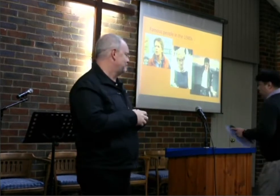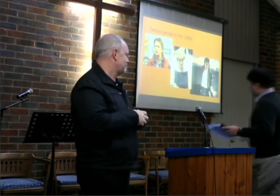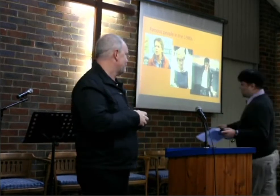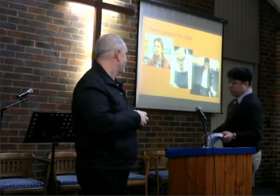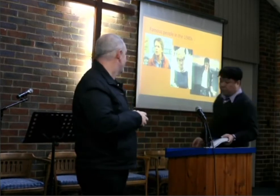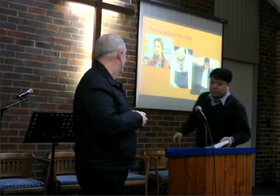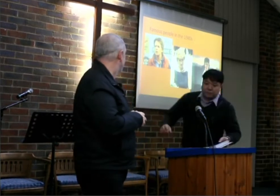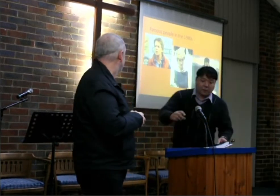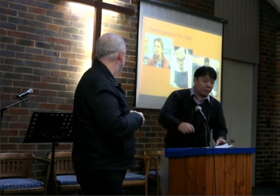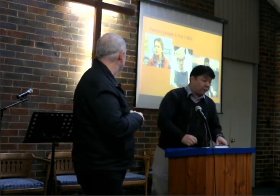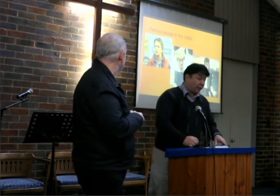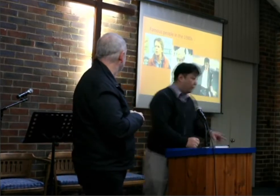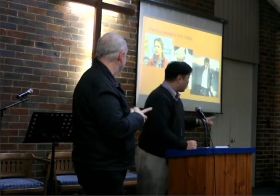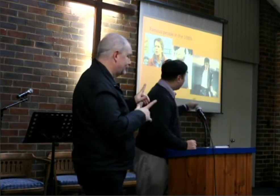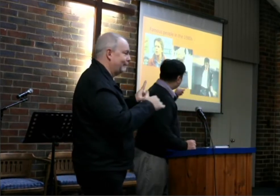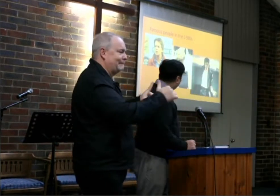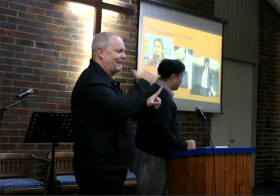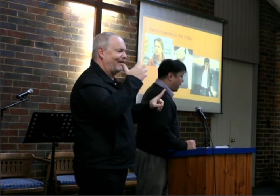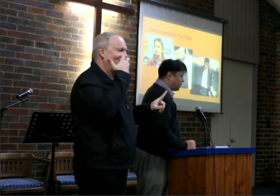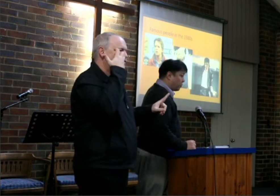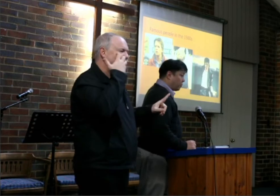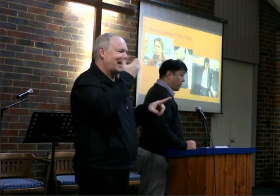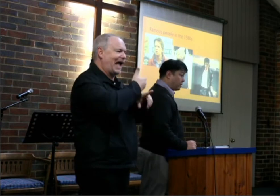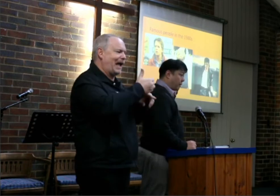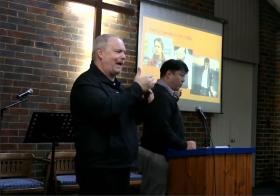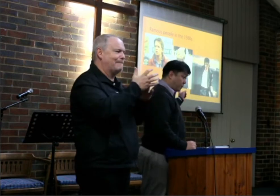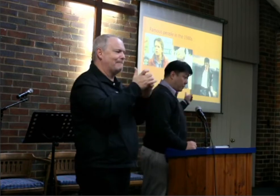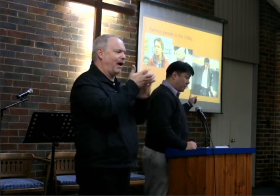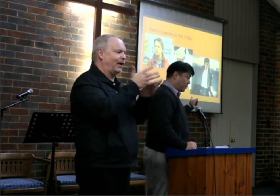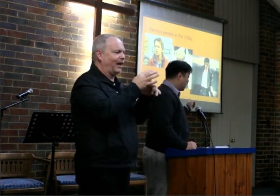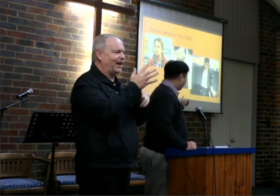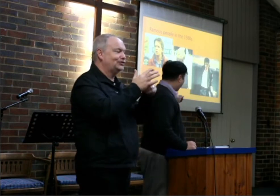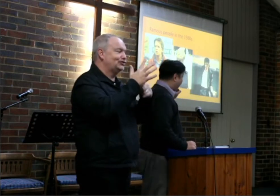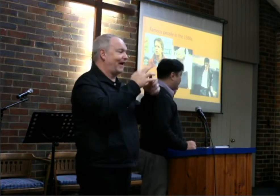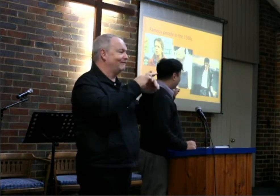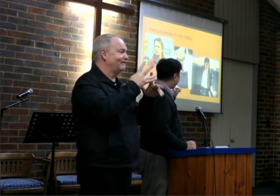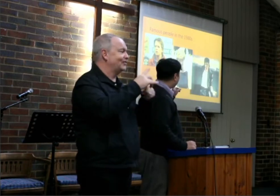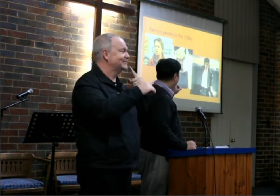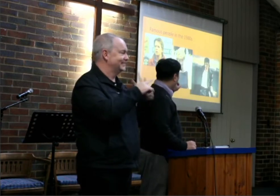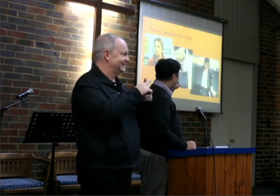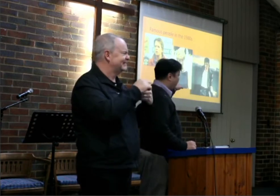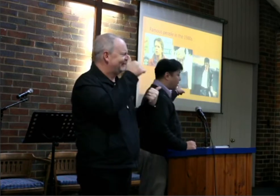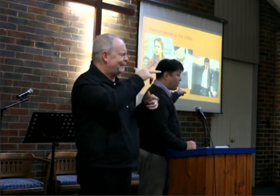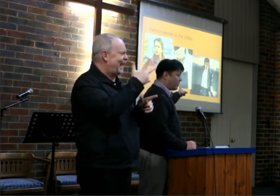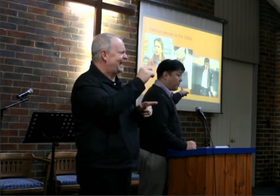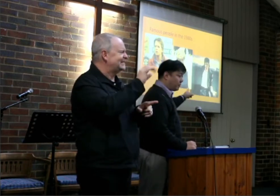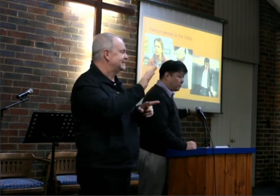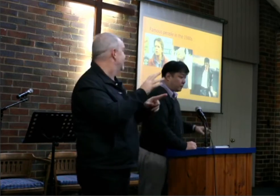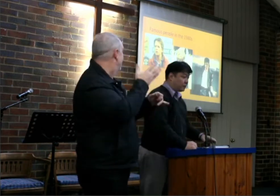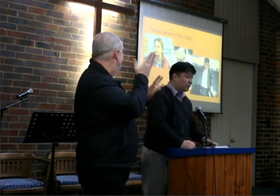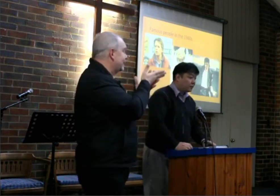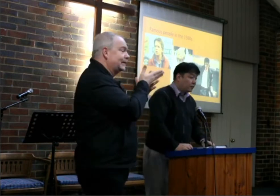So you got Back to the Future actor called Michael J. Fox, right? Very famous in the 80s. And then you got in the